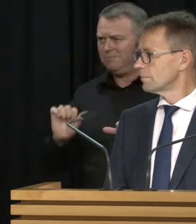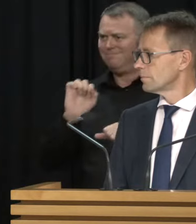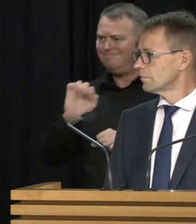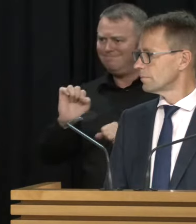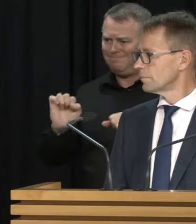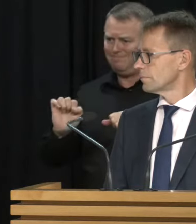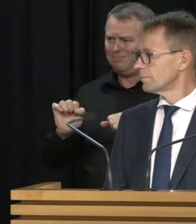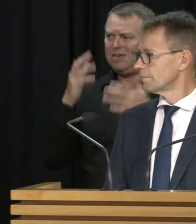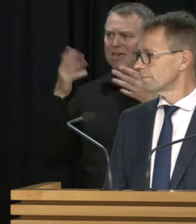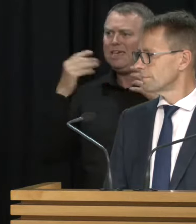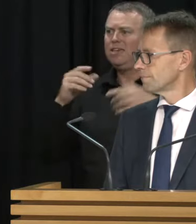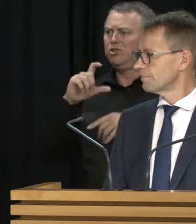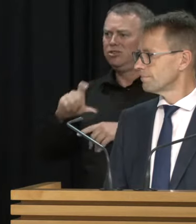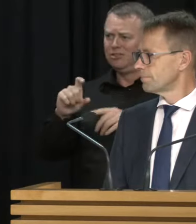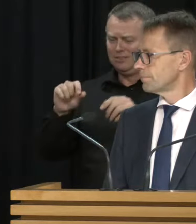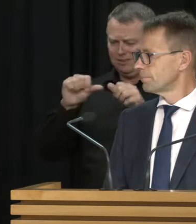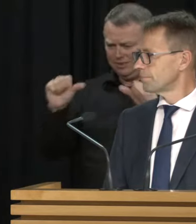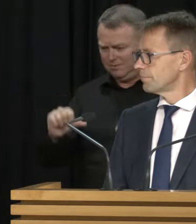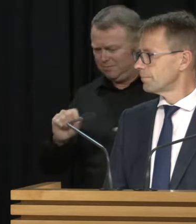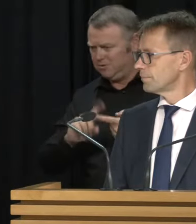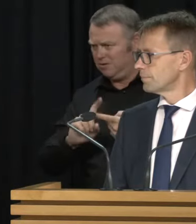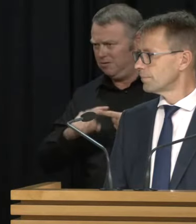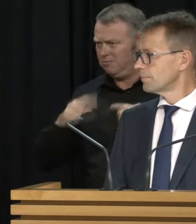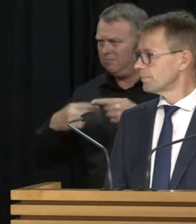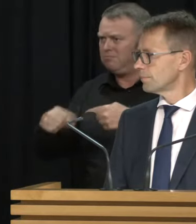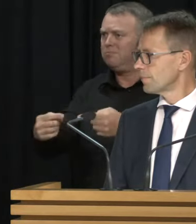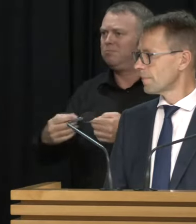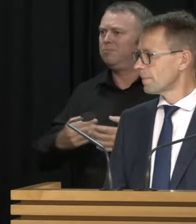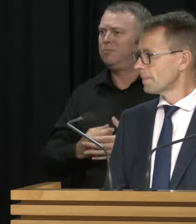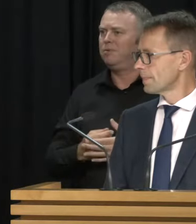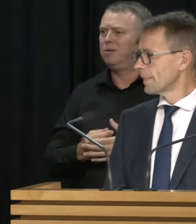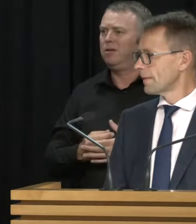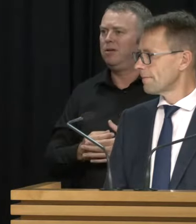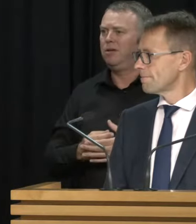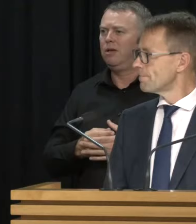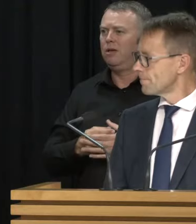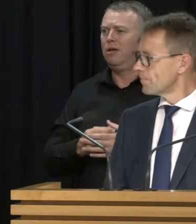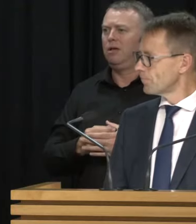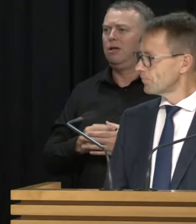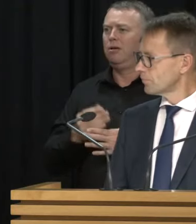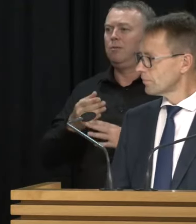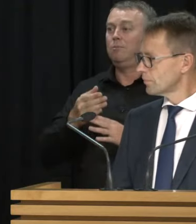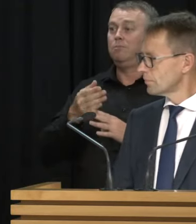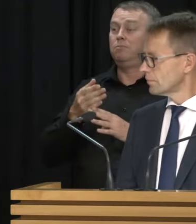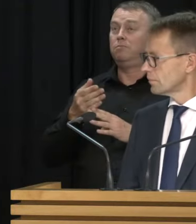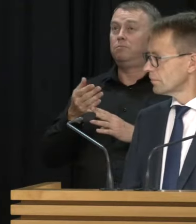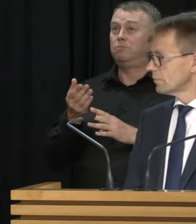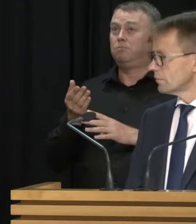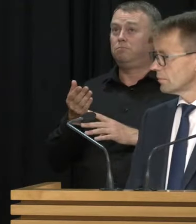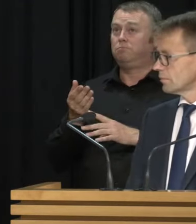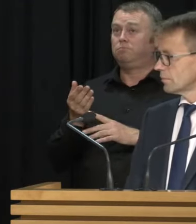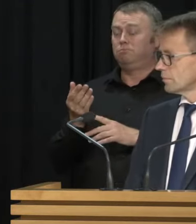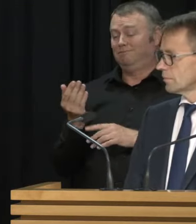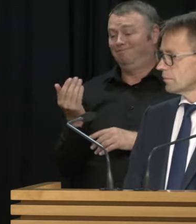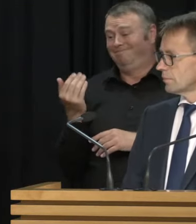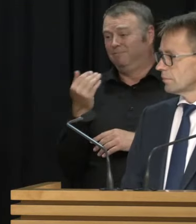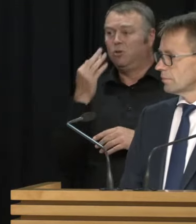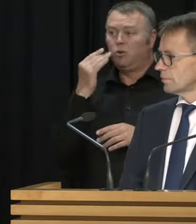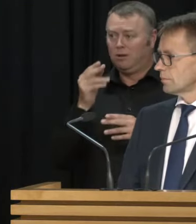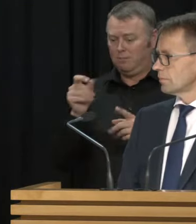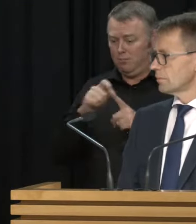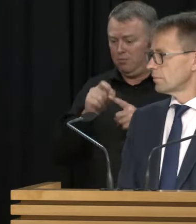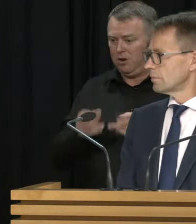those air conditioning systems. You'll recall I indicated that initially we would only be occupying the lower levels of the Pullman while further work was